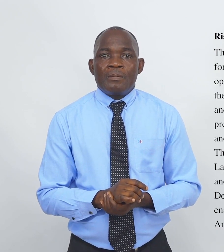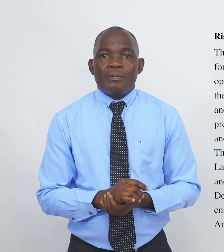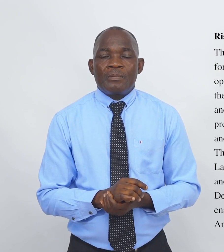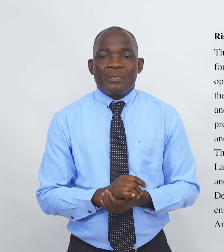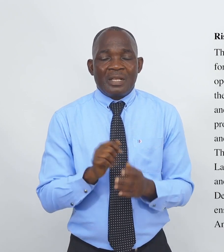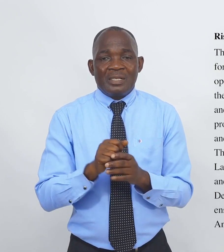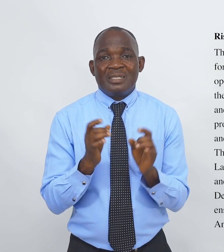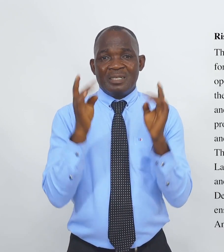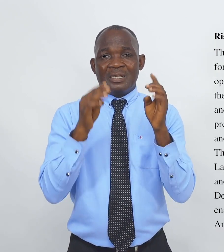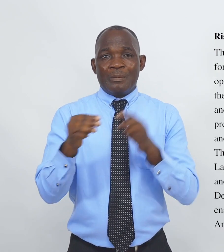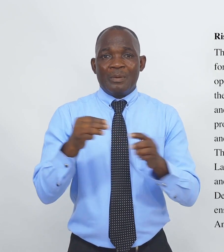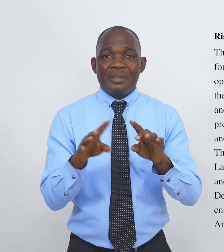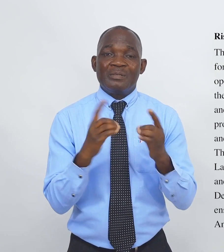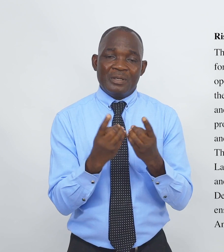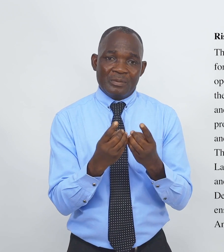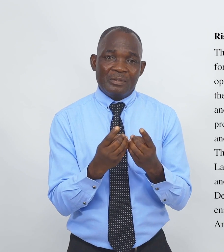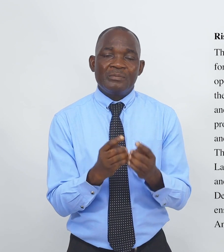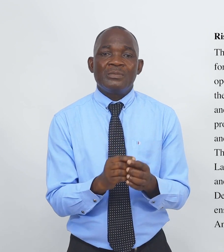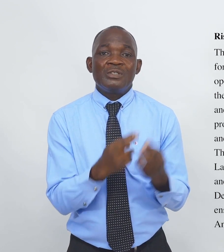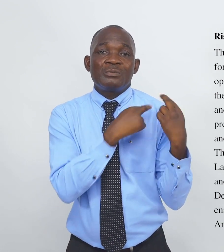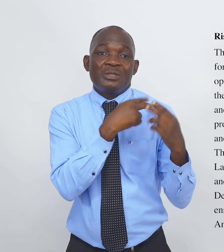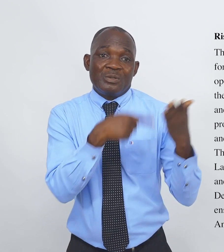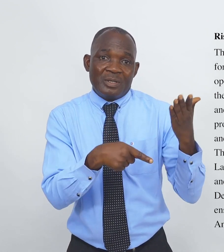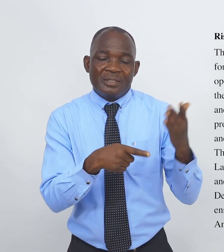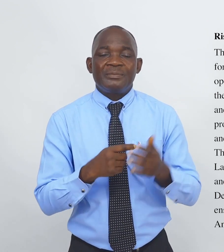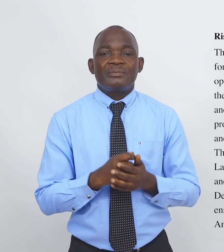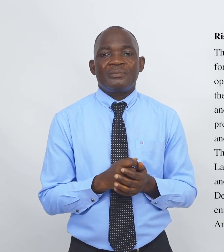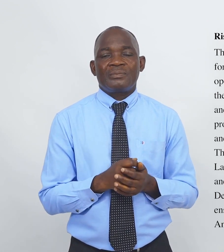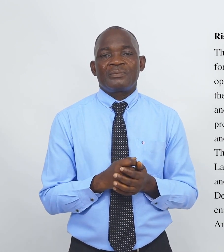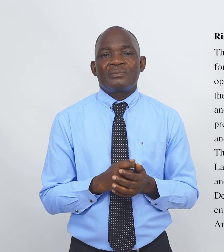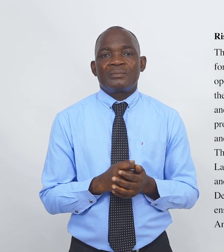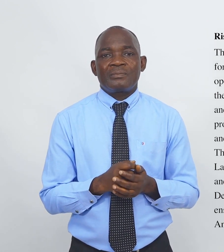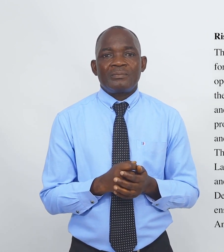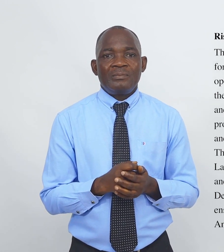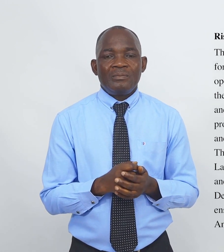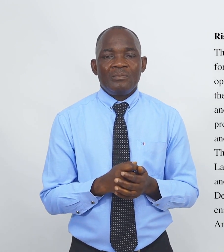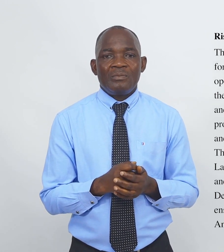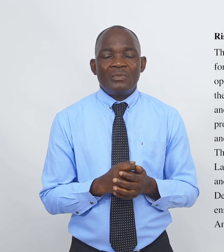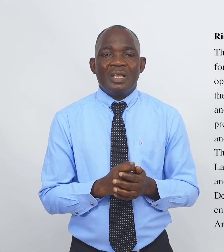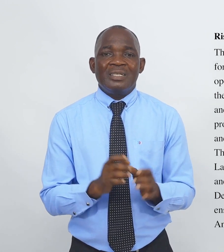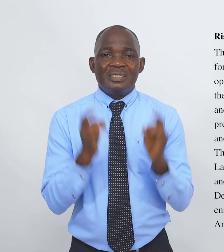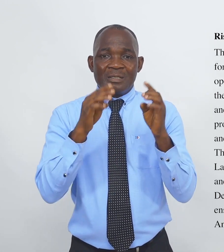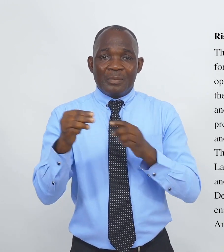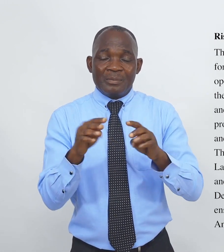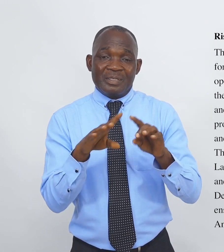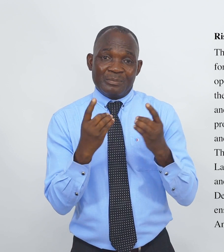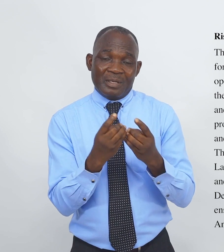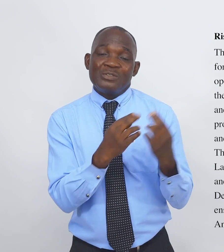Risk Management Department. Responsibilities or activities. The Risk Management Department is